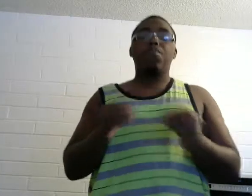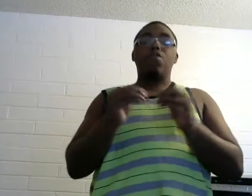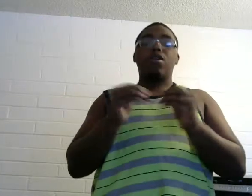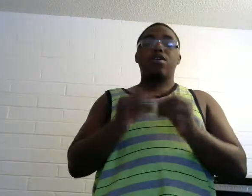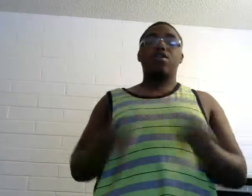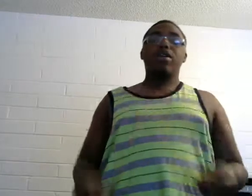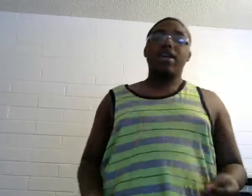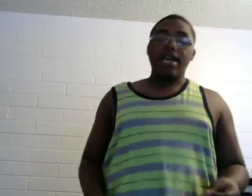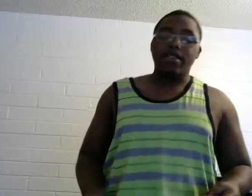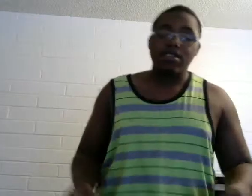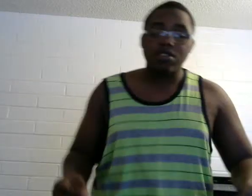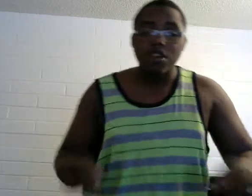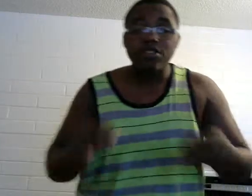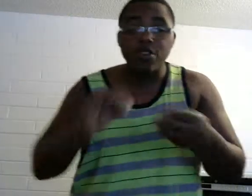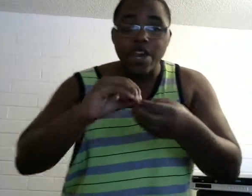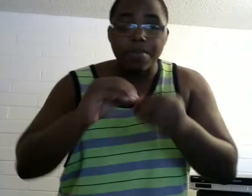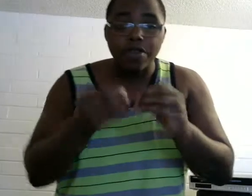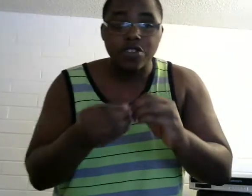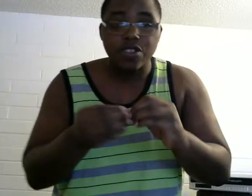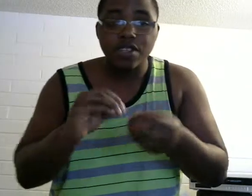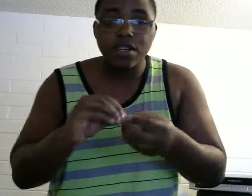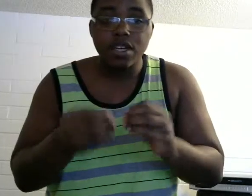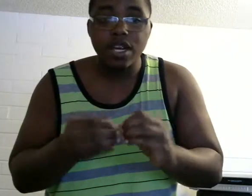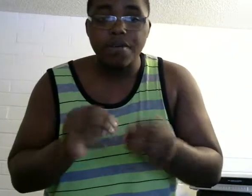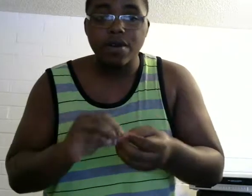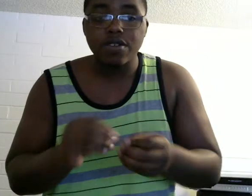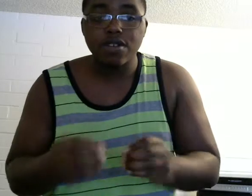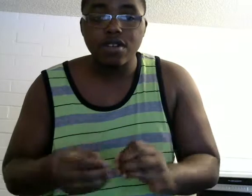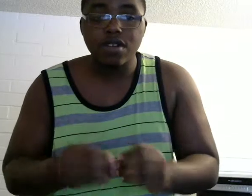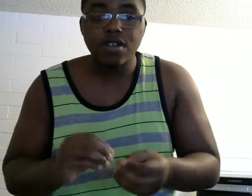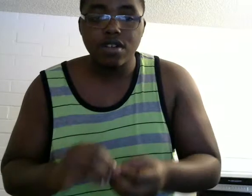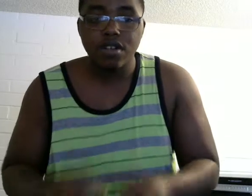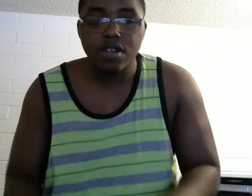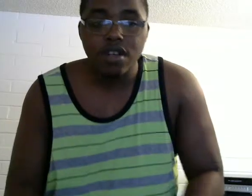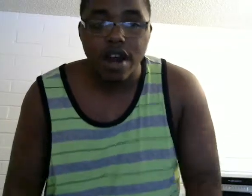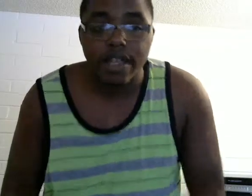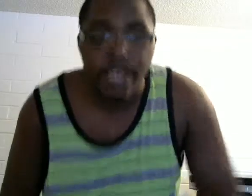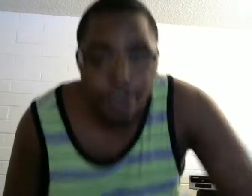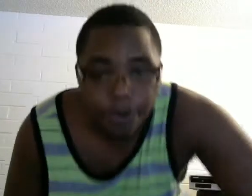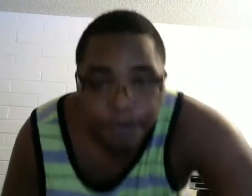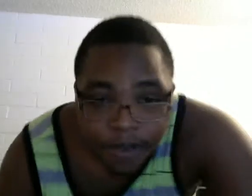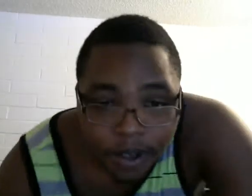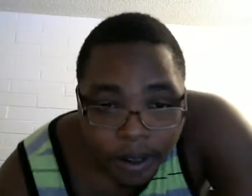more. And this is also numbers. Number. All right, thank you.